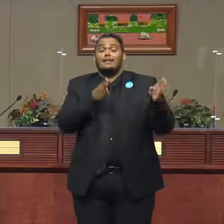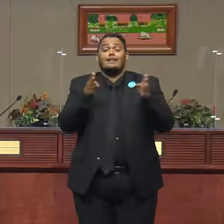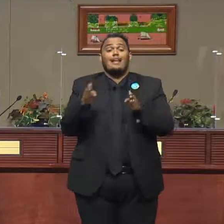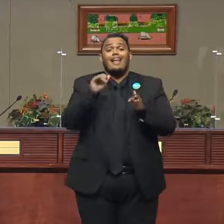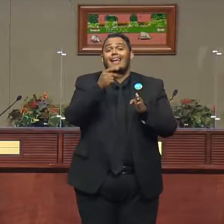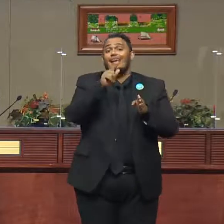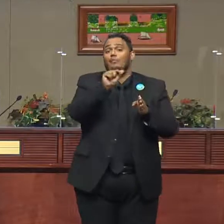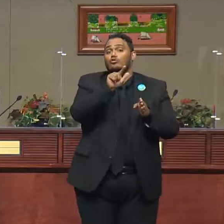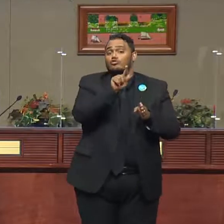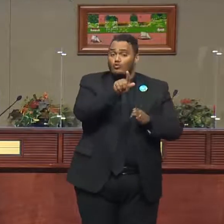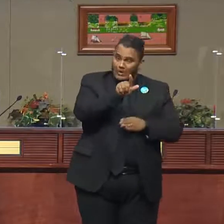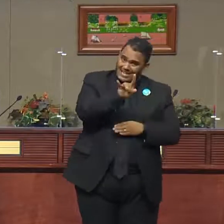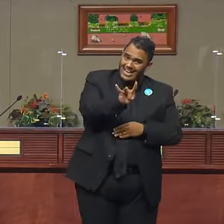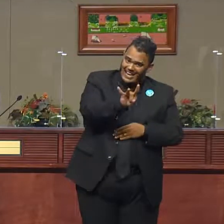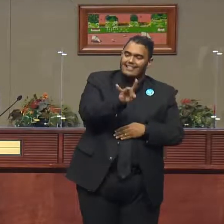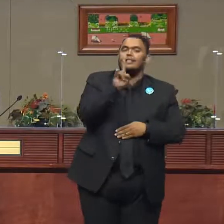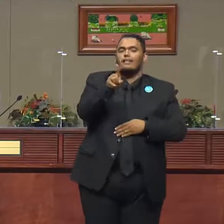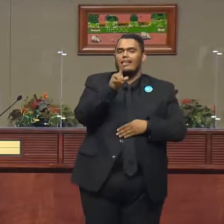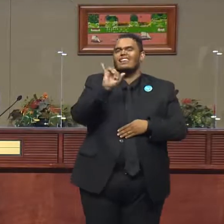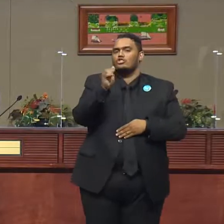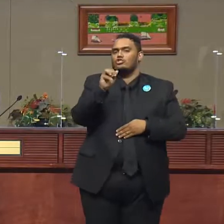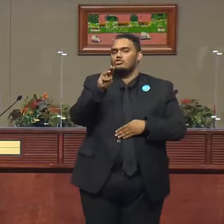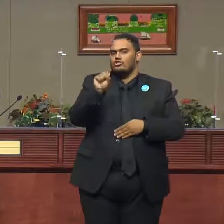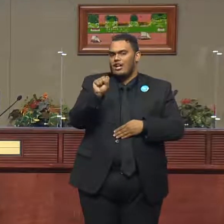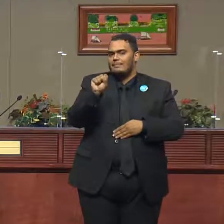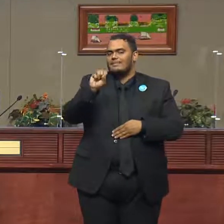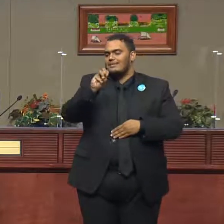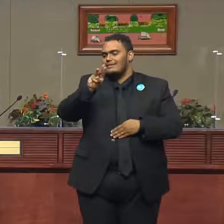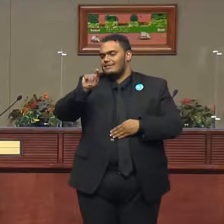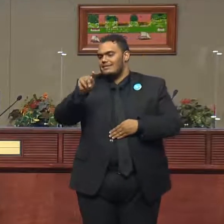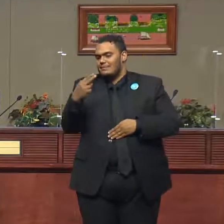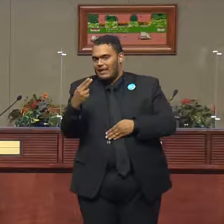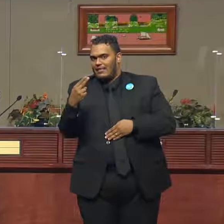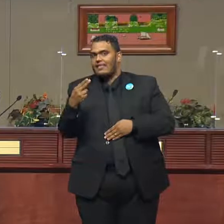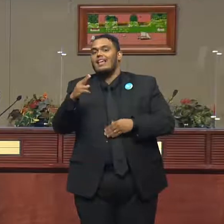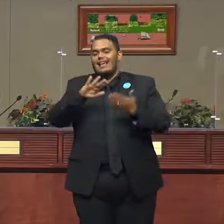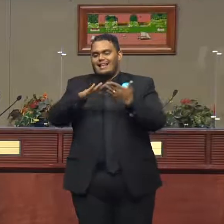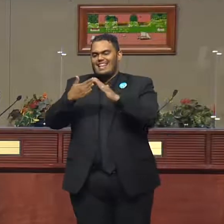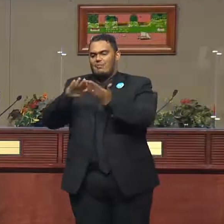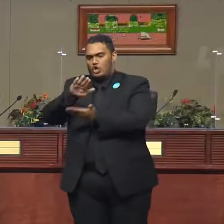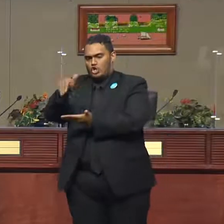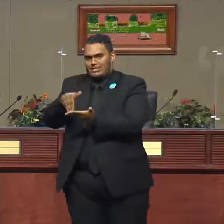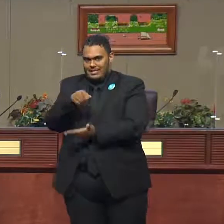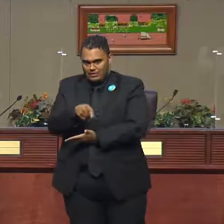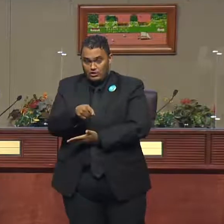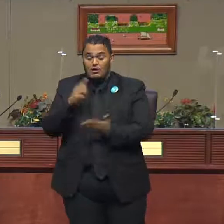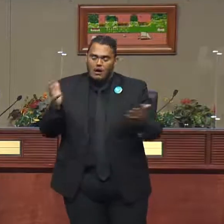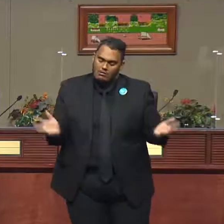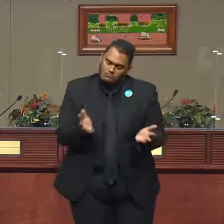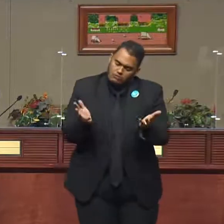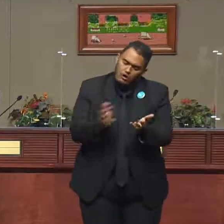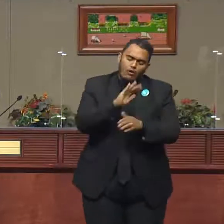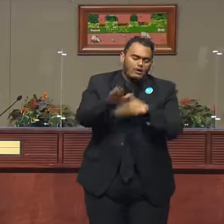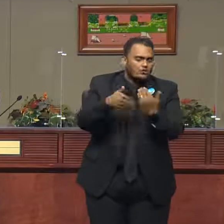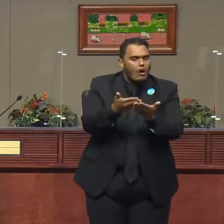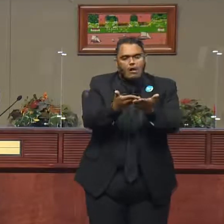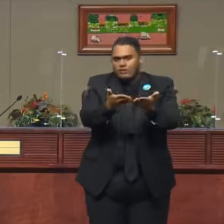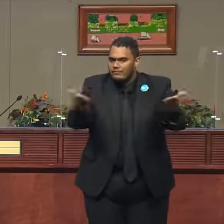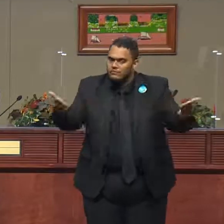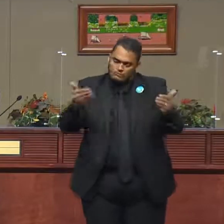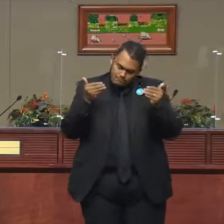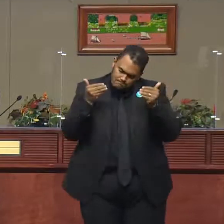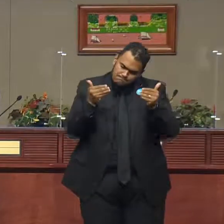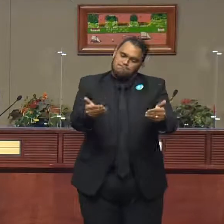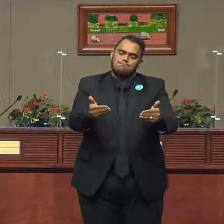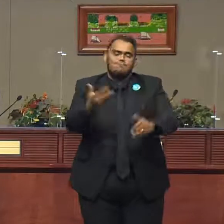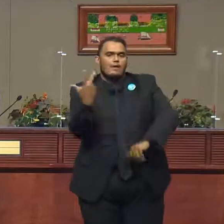Neighborhood Center. I would encourage everyone that hasn't been vaccinated to get vaccinated. It's an easy process, and everybody